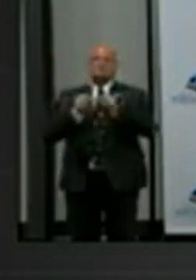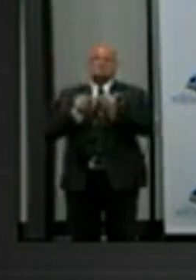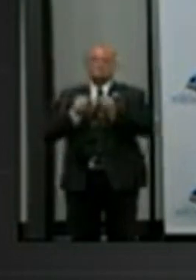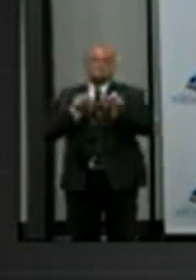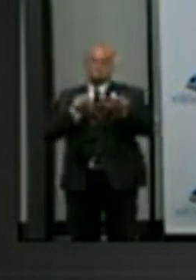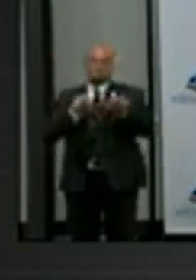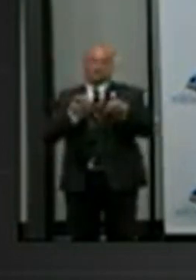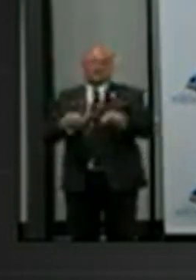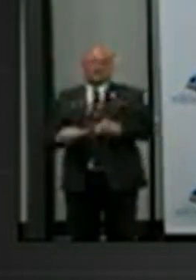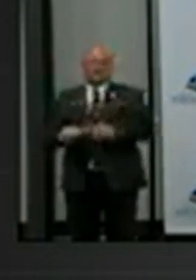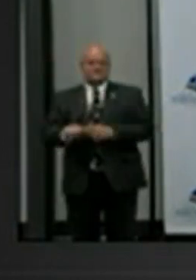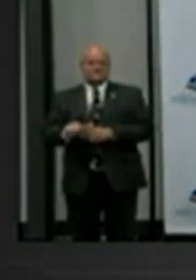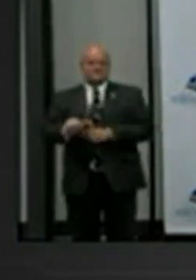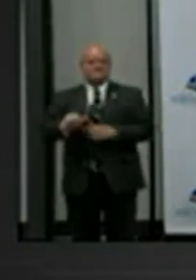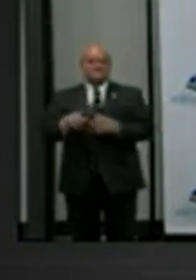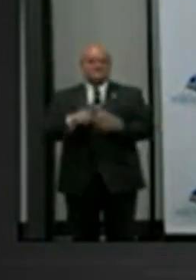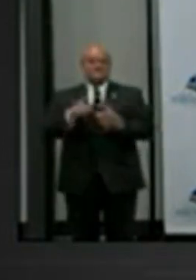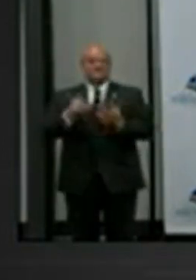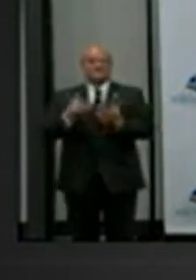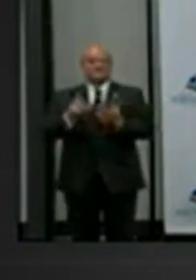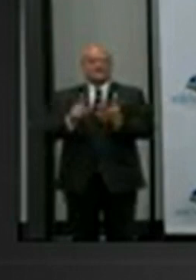to watch that. And then